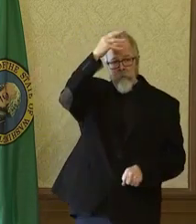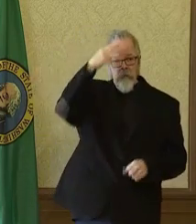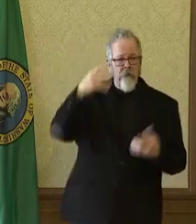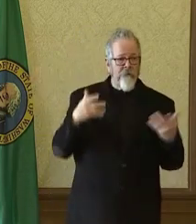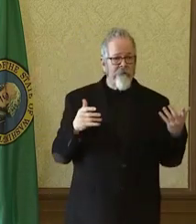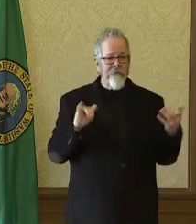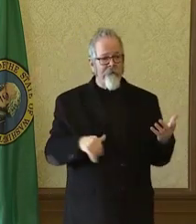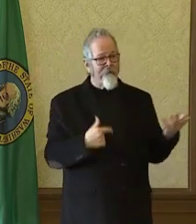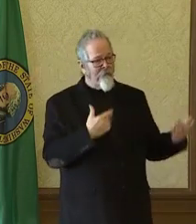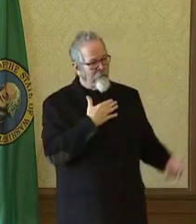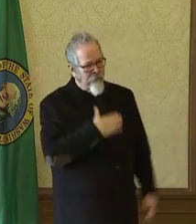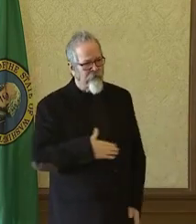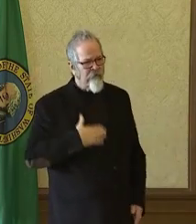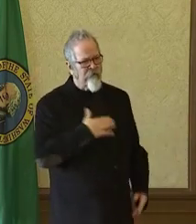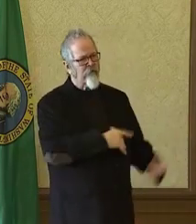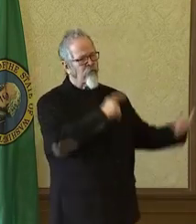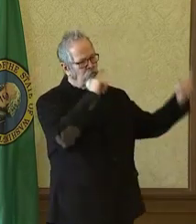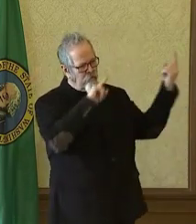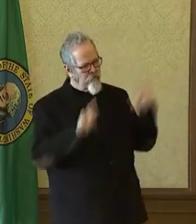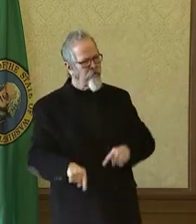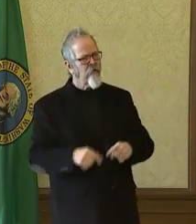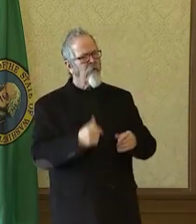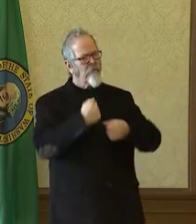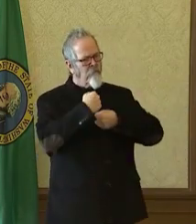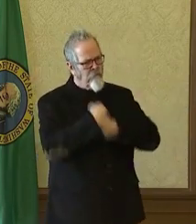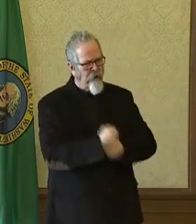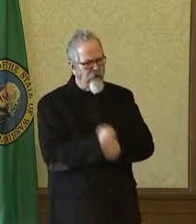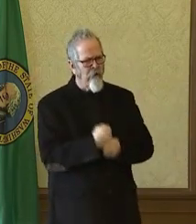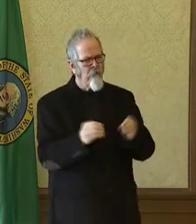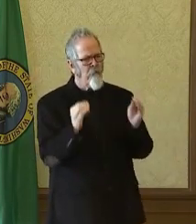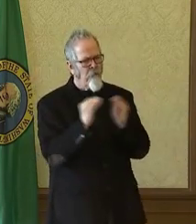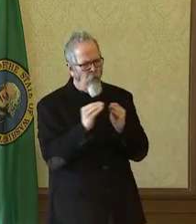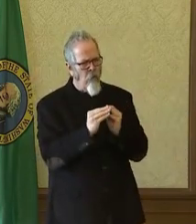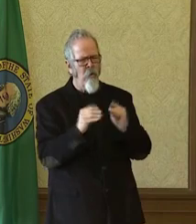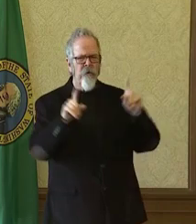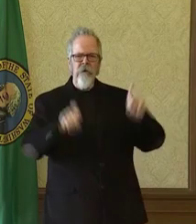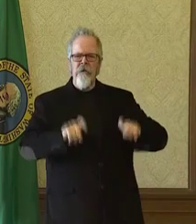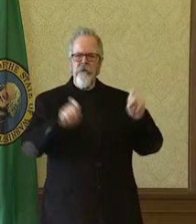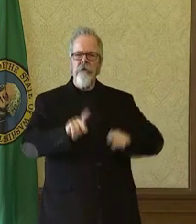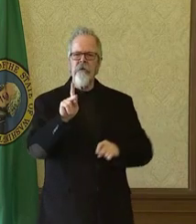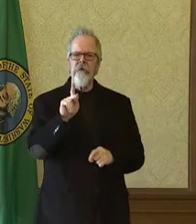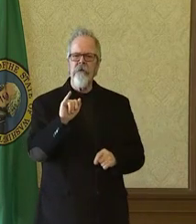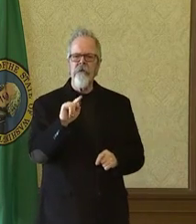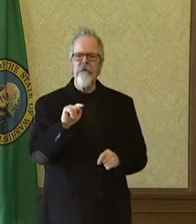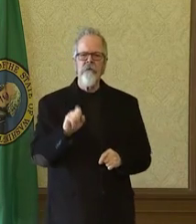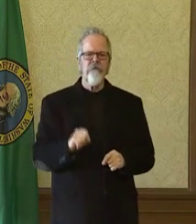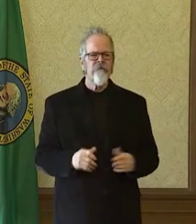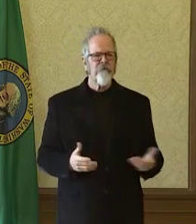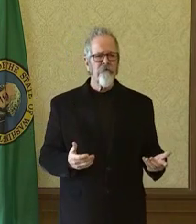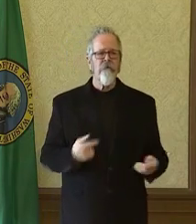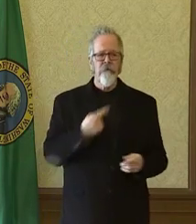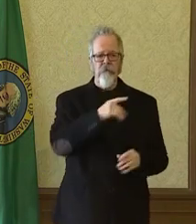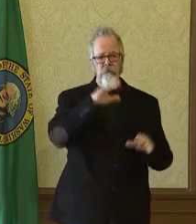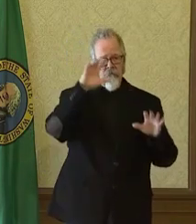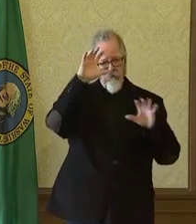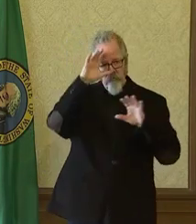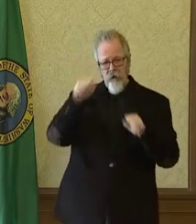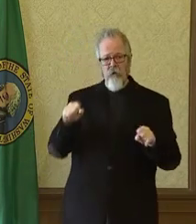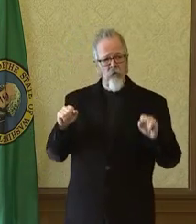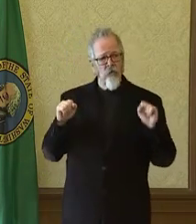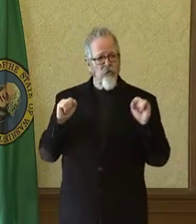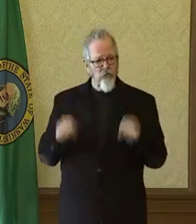have legal authority under the Defense Production Act to order companies to manufacture swabs